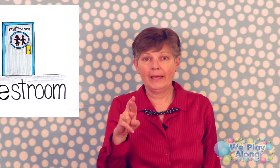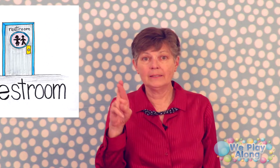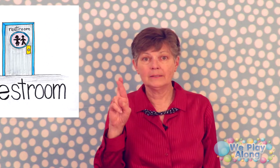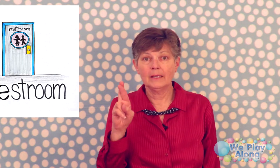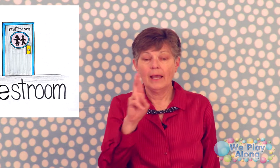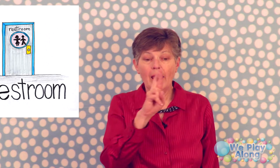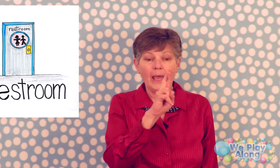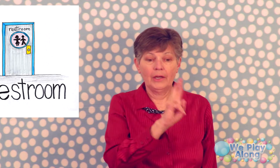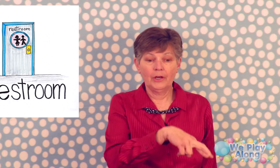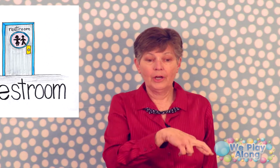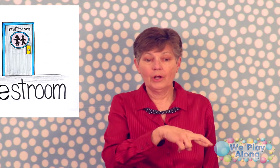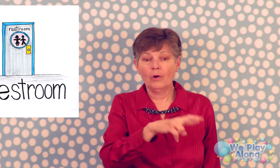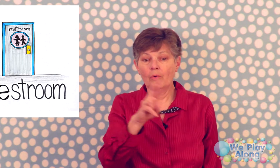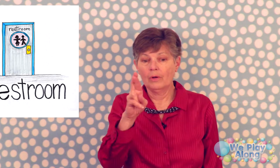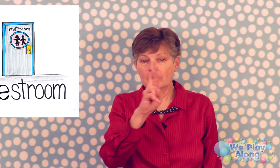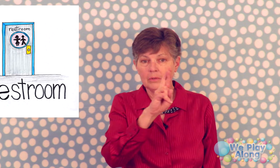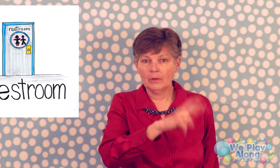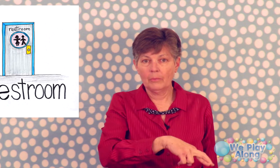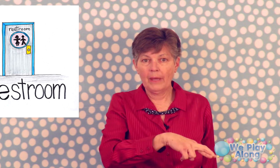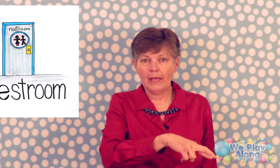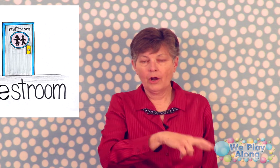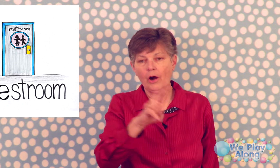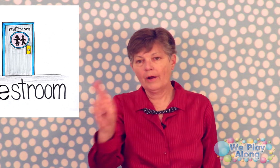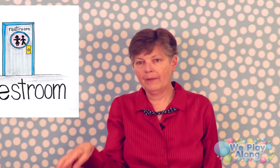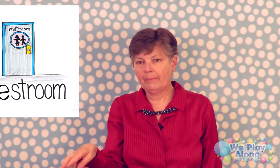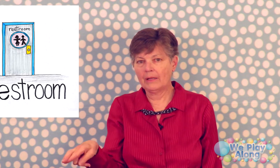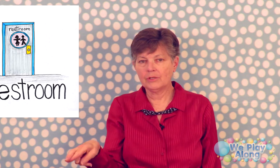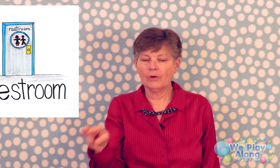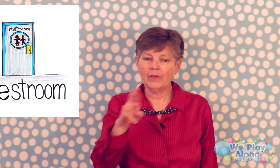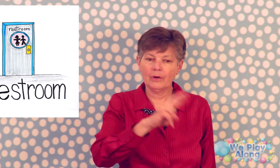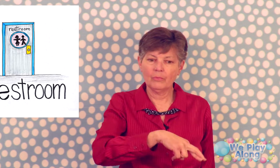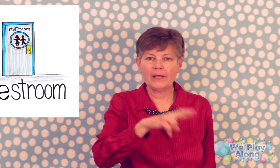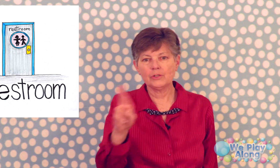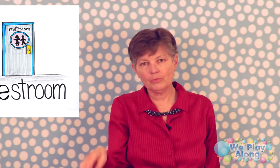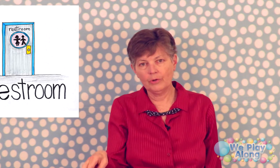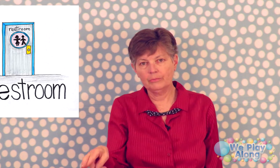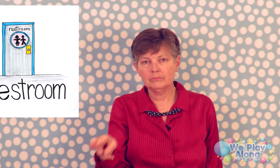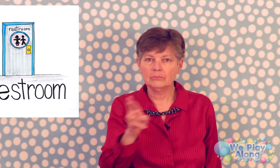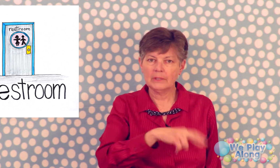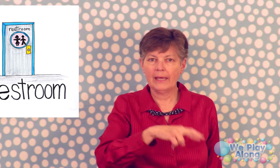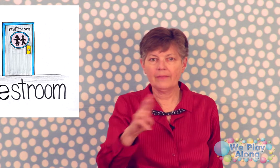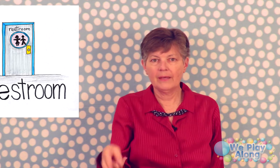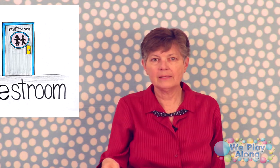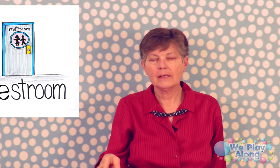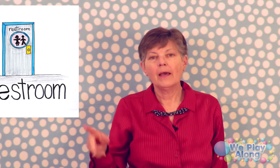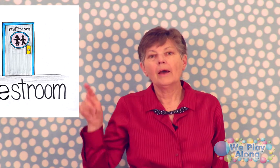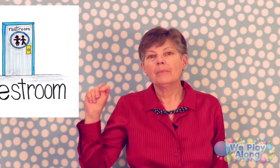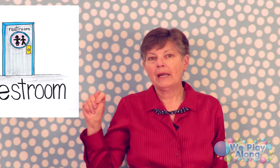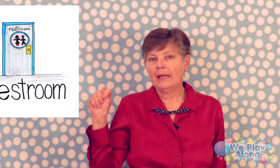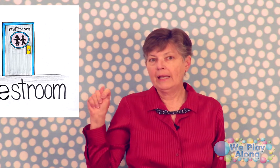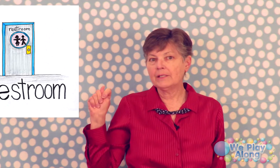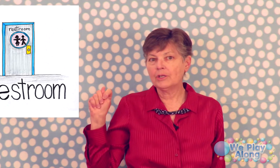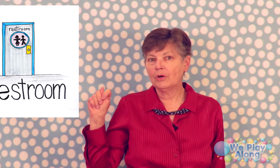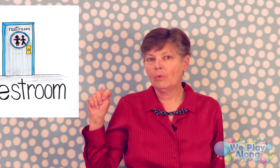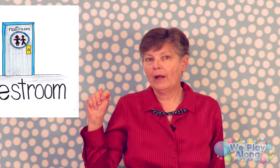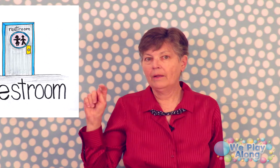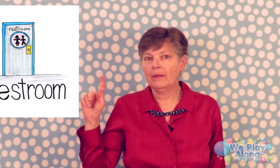hand, and you're going to go make an R and then bounce it over here, restroom, like this. But an easier one that